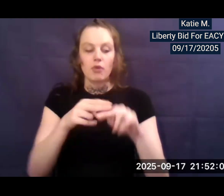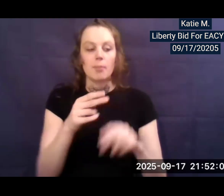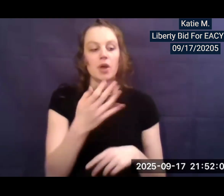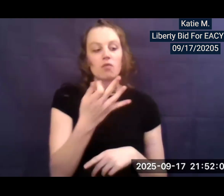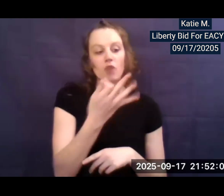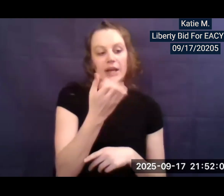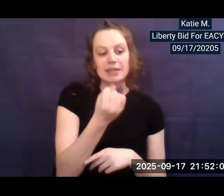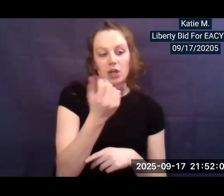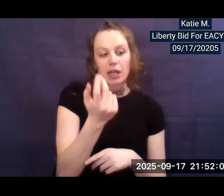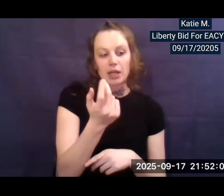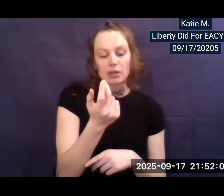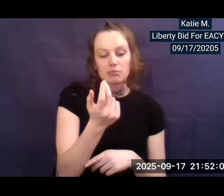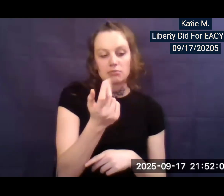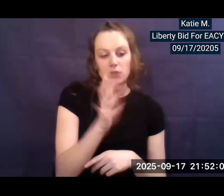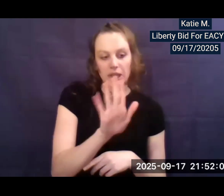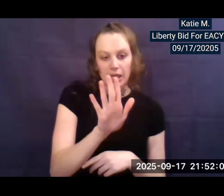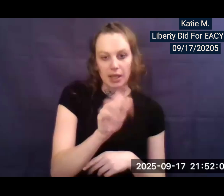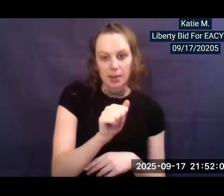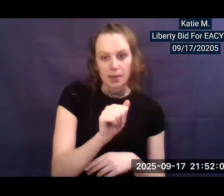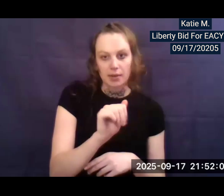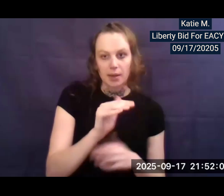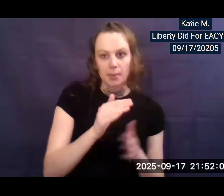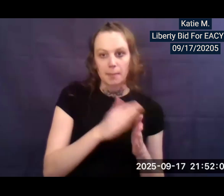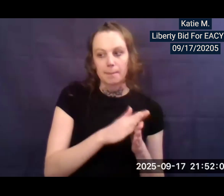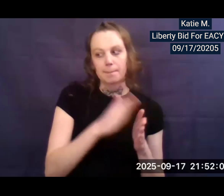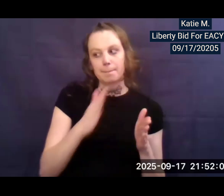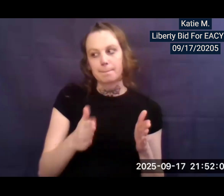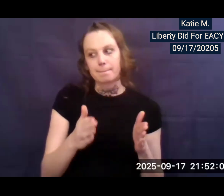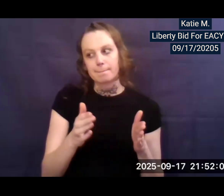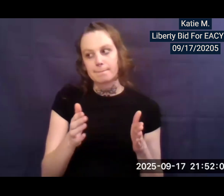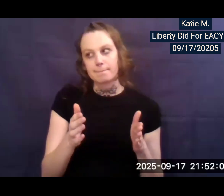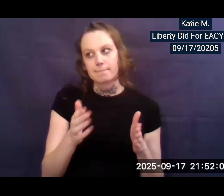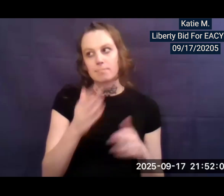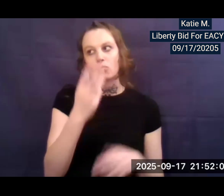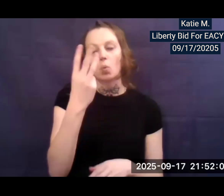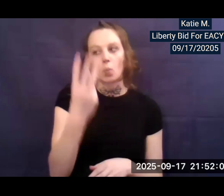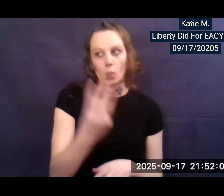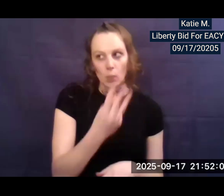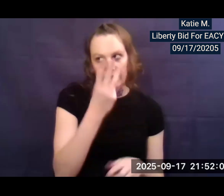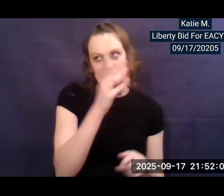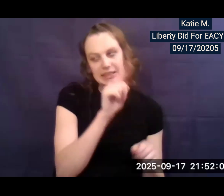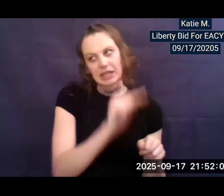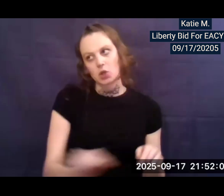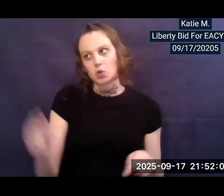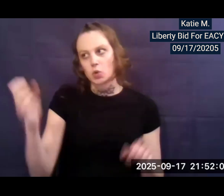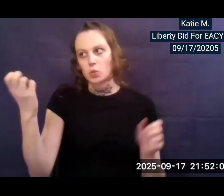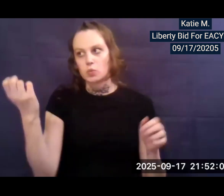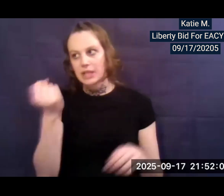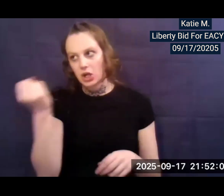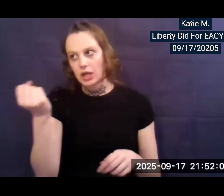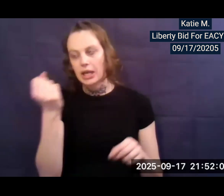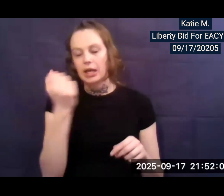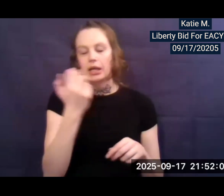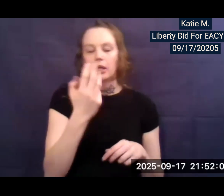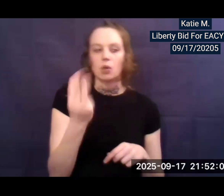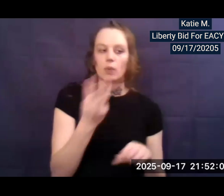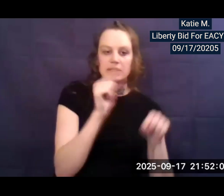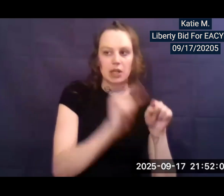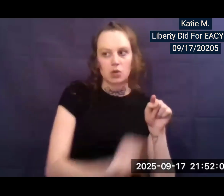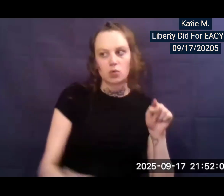to like eventually increased to Wednesday to Saturday, Wednesday to Sunday. And then like after like a